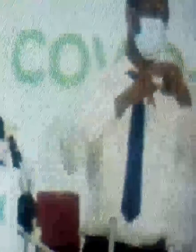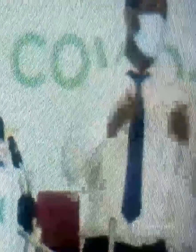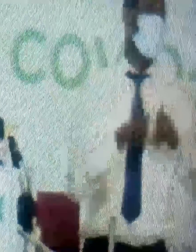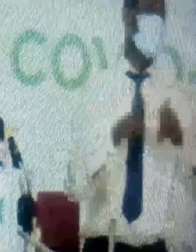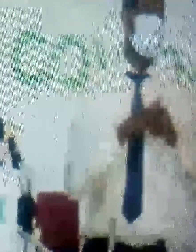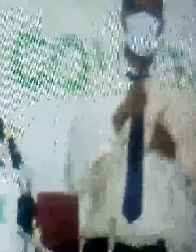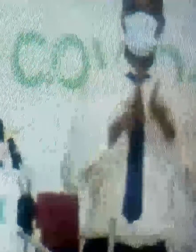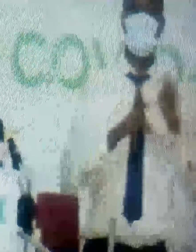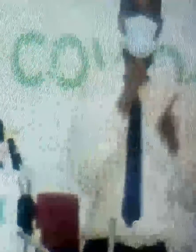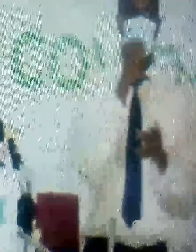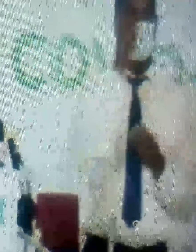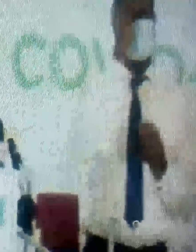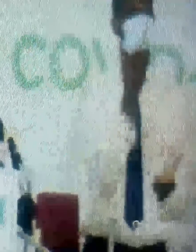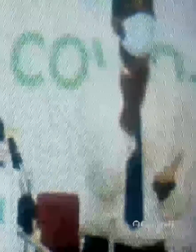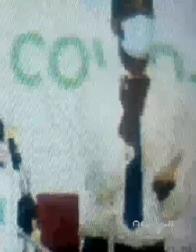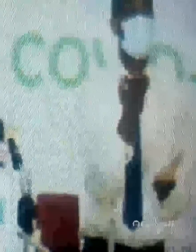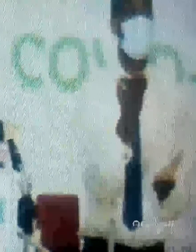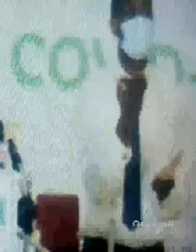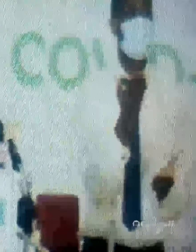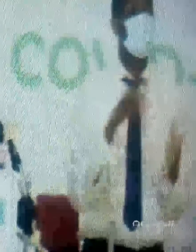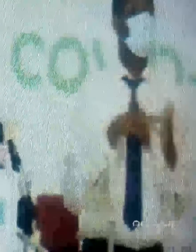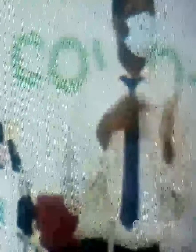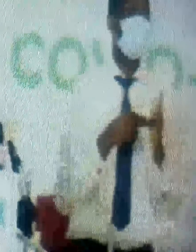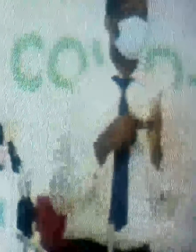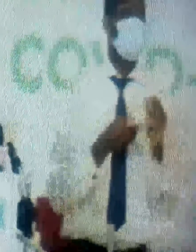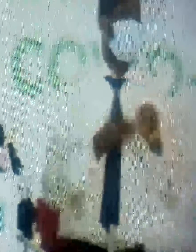So it's a combination of several things.